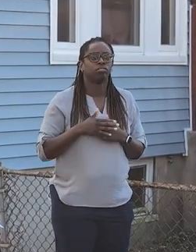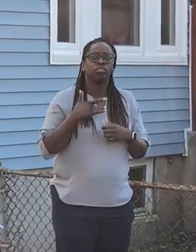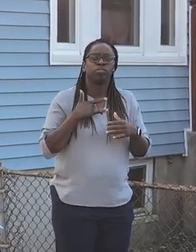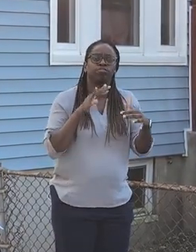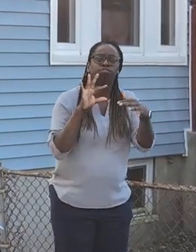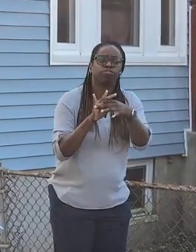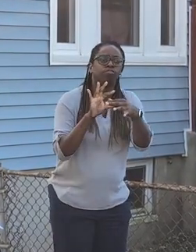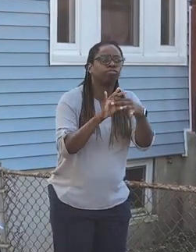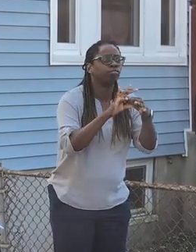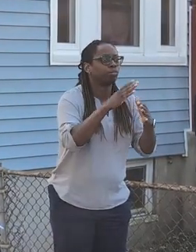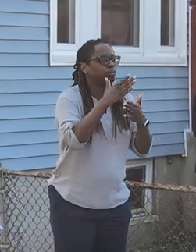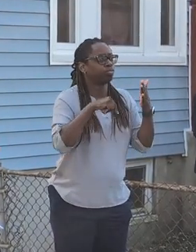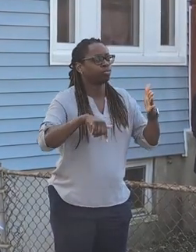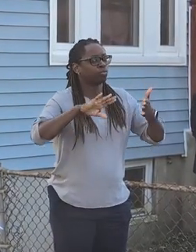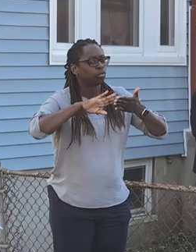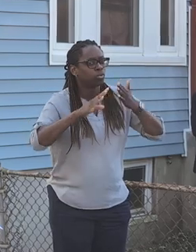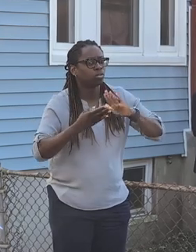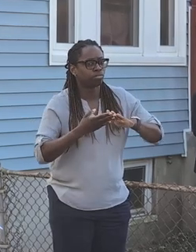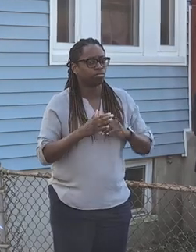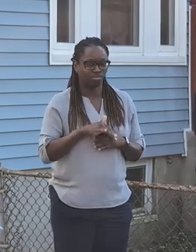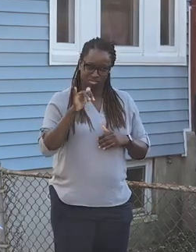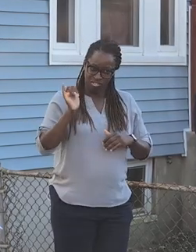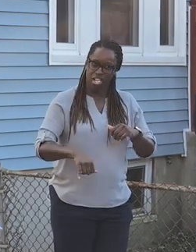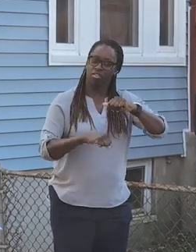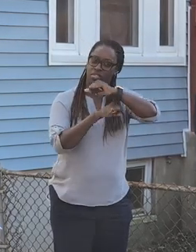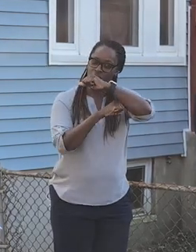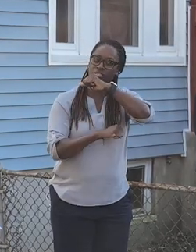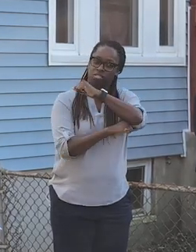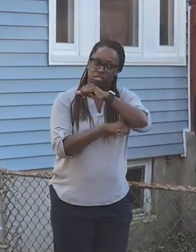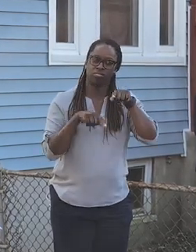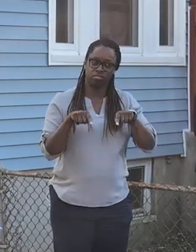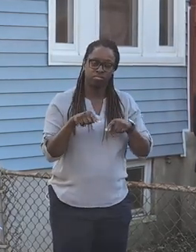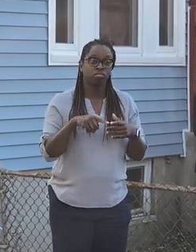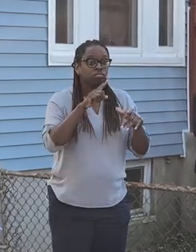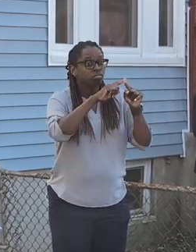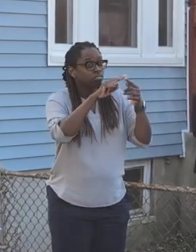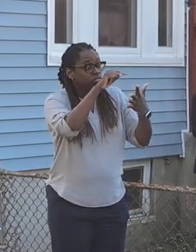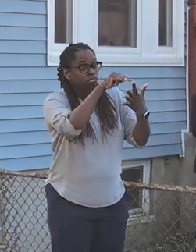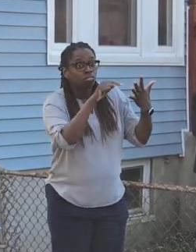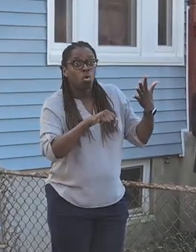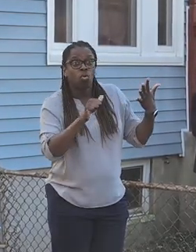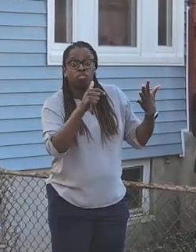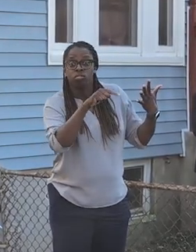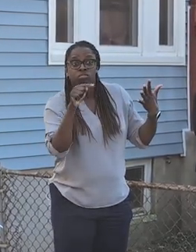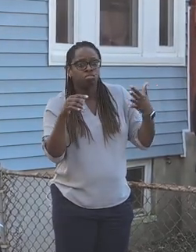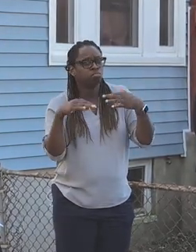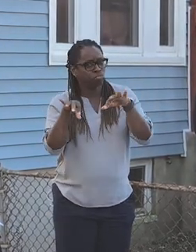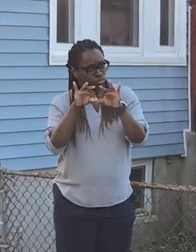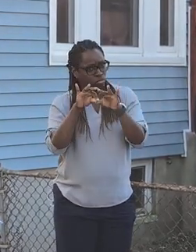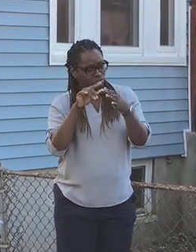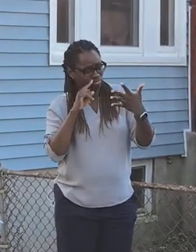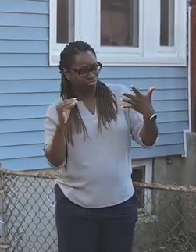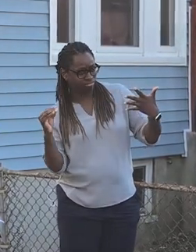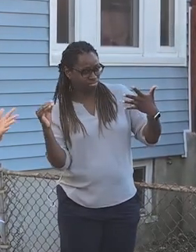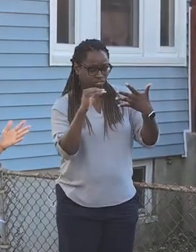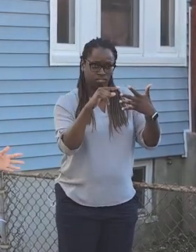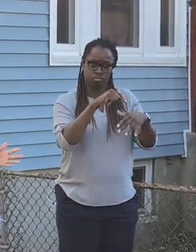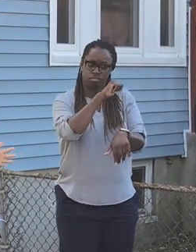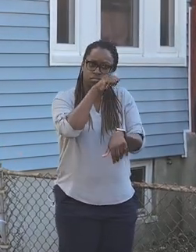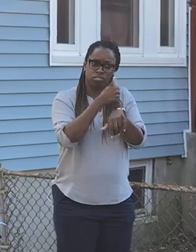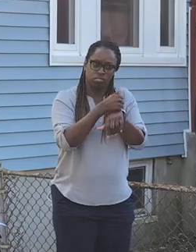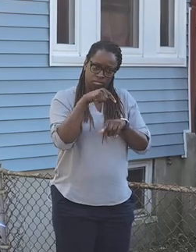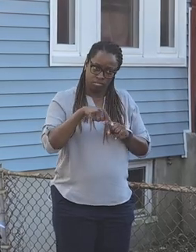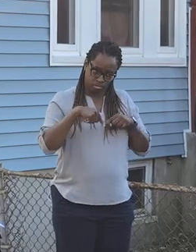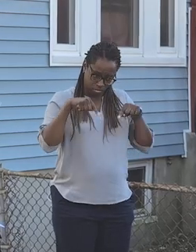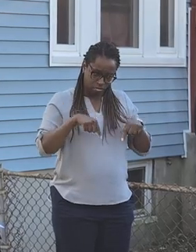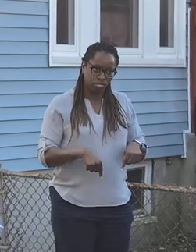that's the foundation that everything else gets built upon. So Chief Dillon's efforts and her entire